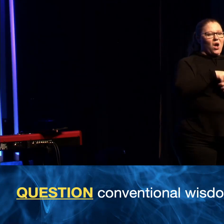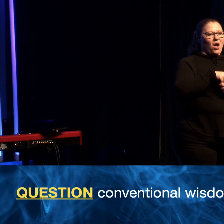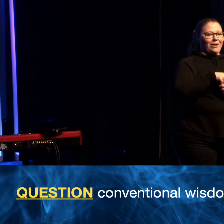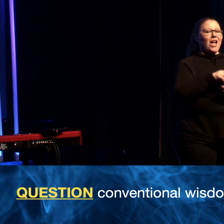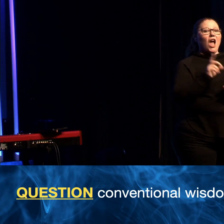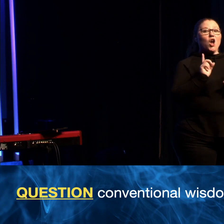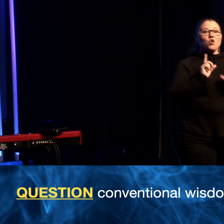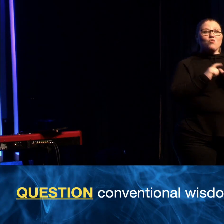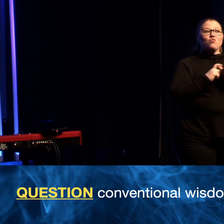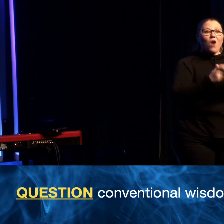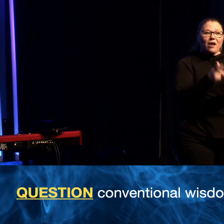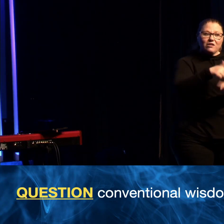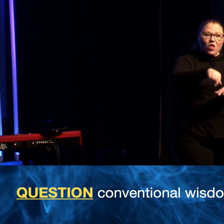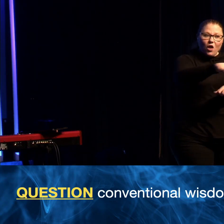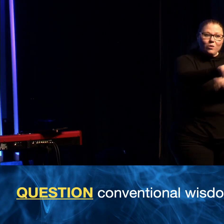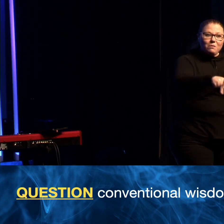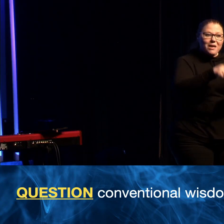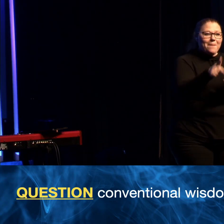promise you that.